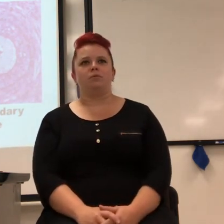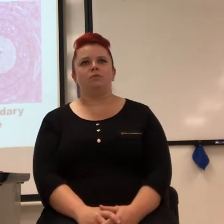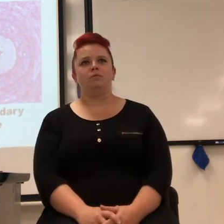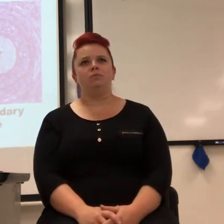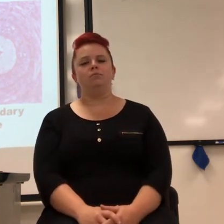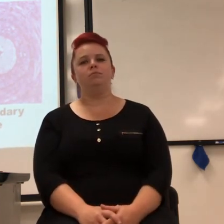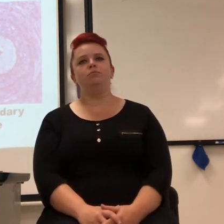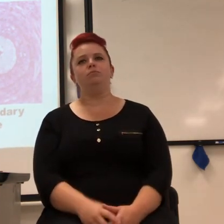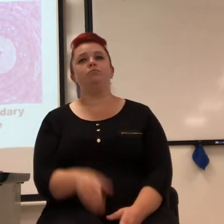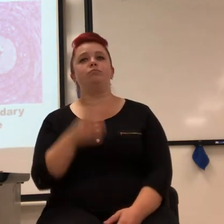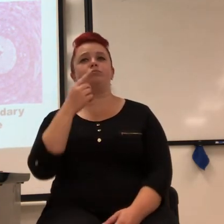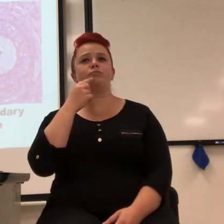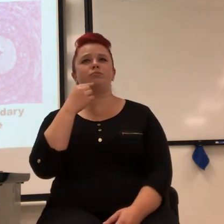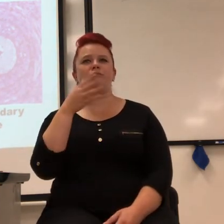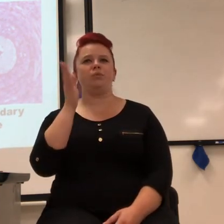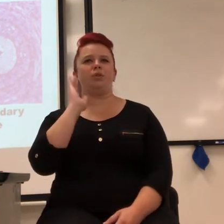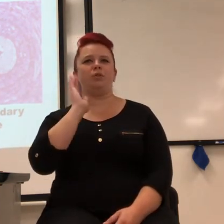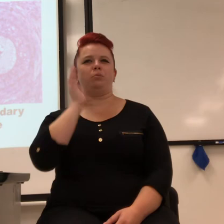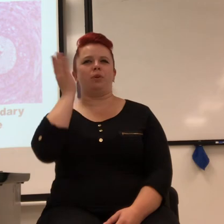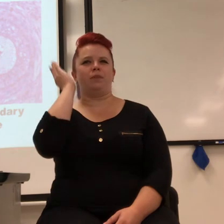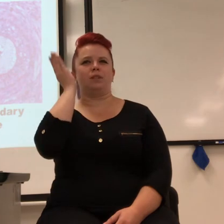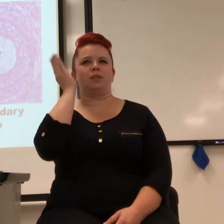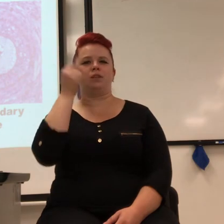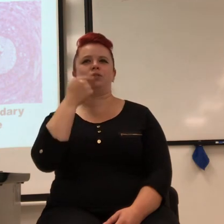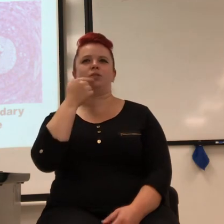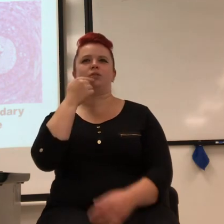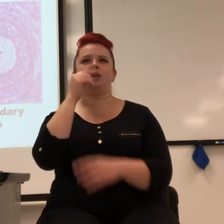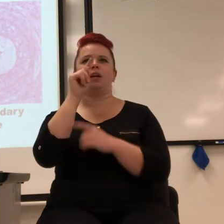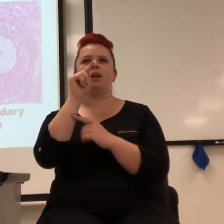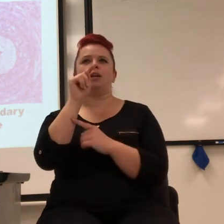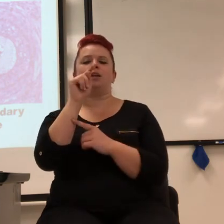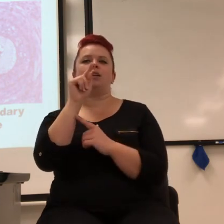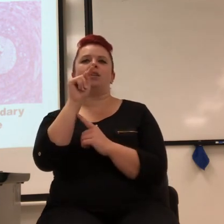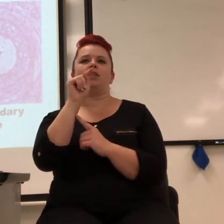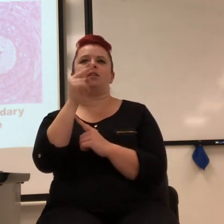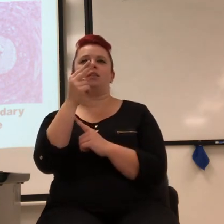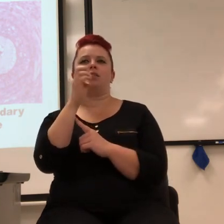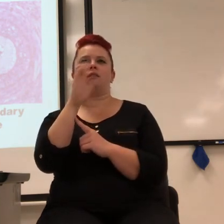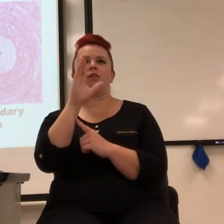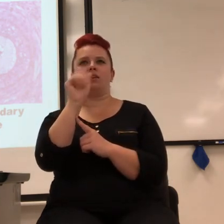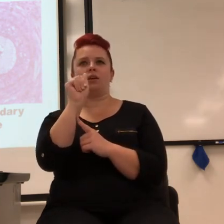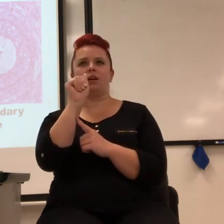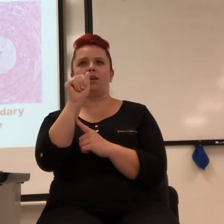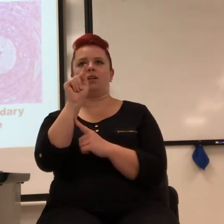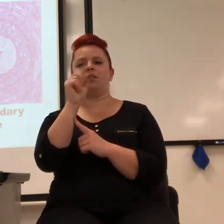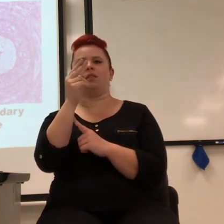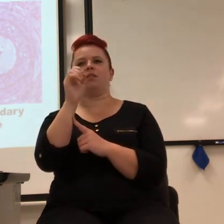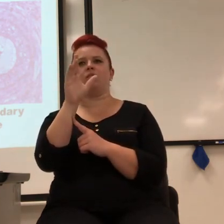What I had said in a previous lecture was theca will secrete androstenedione.